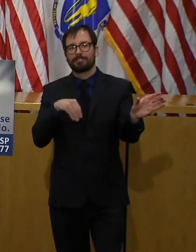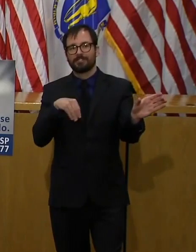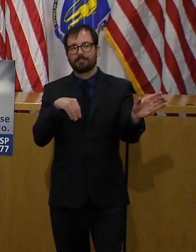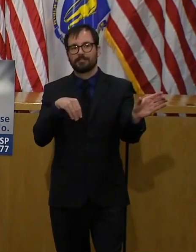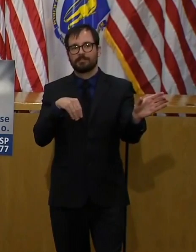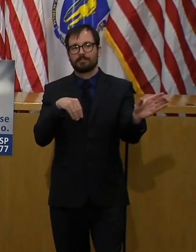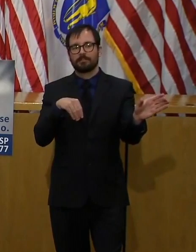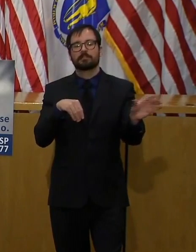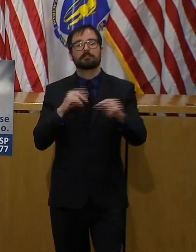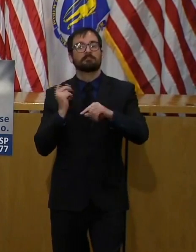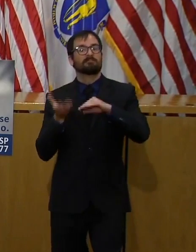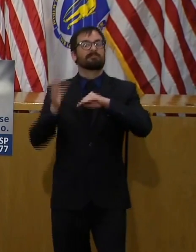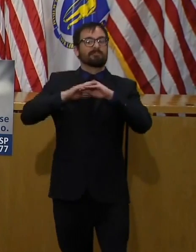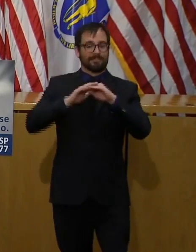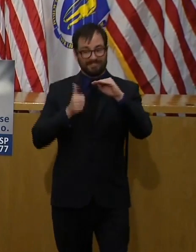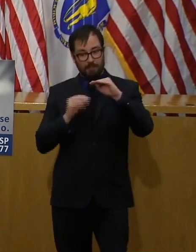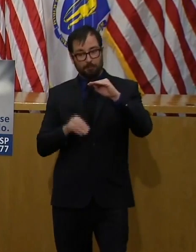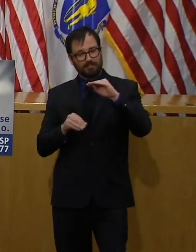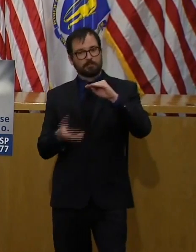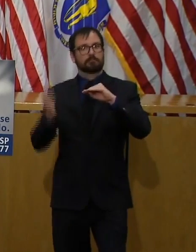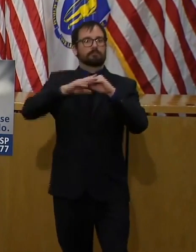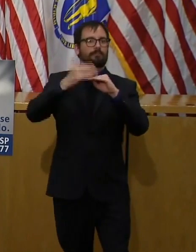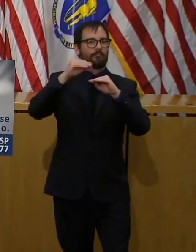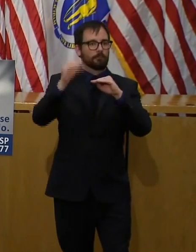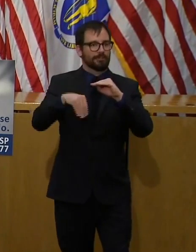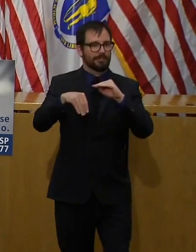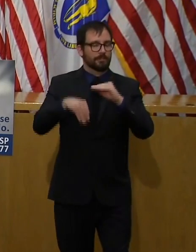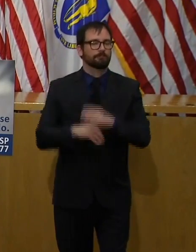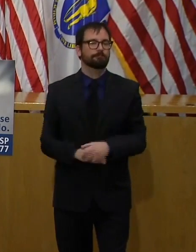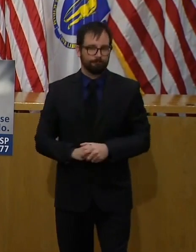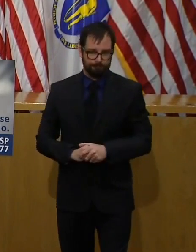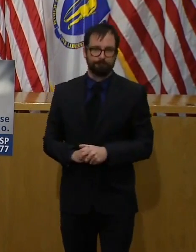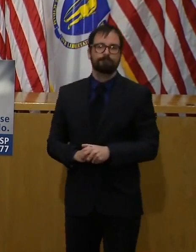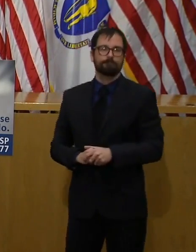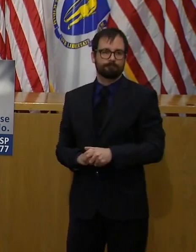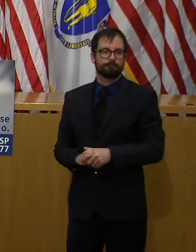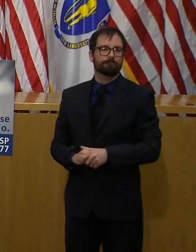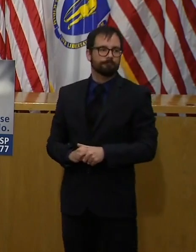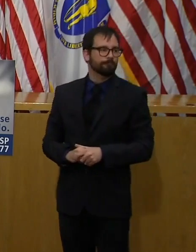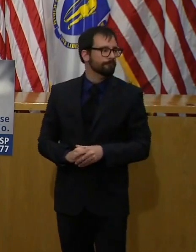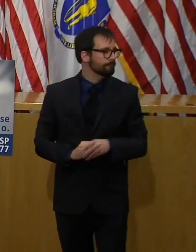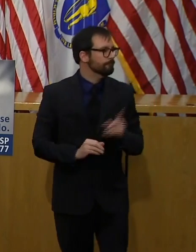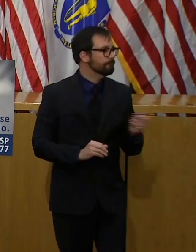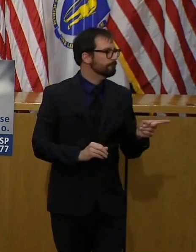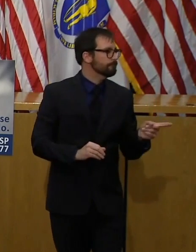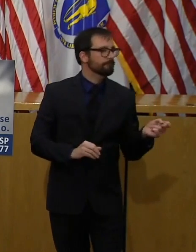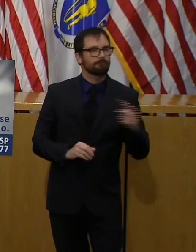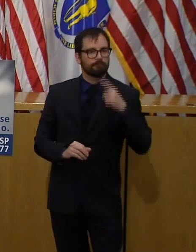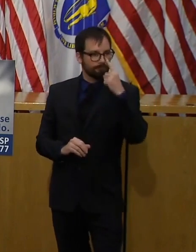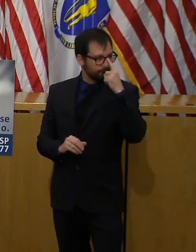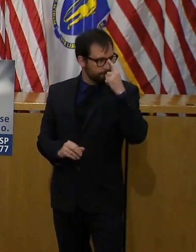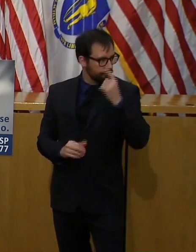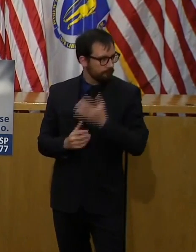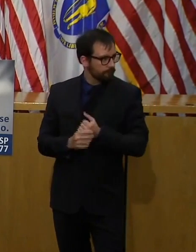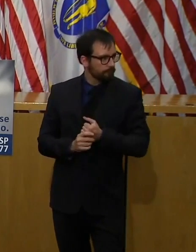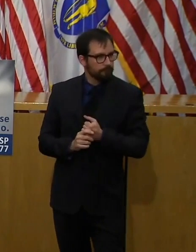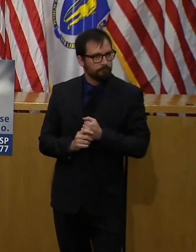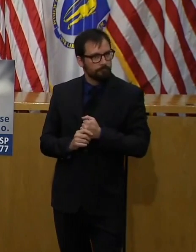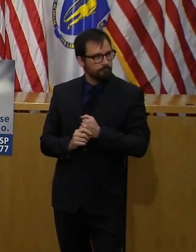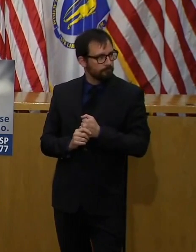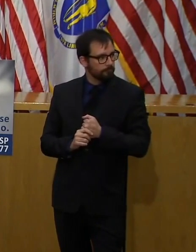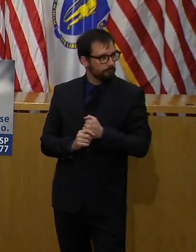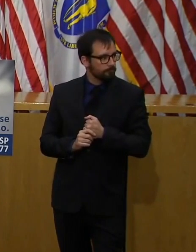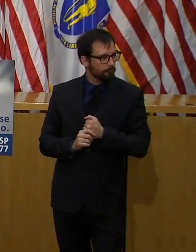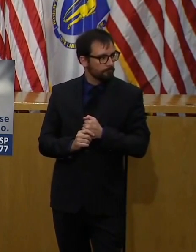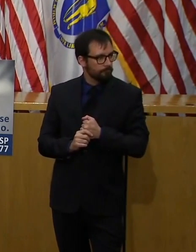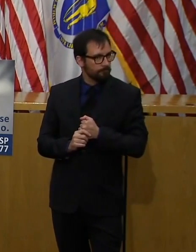those nurses, whether there is any way for the state to, or if there are legal reasons why maybe the state can't work